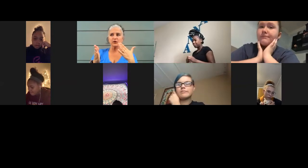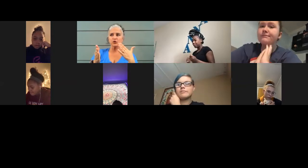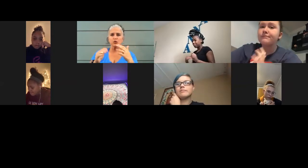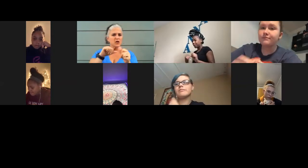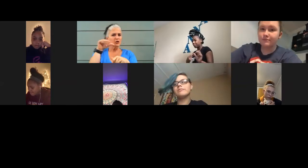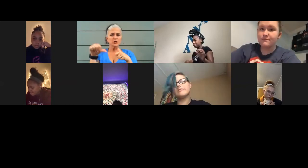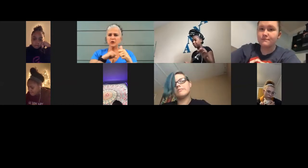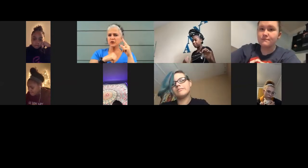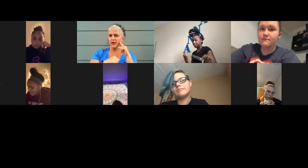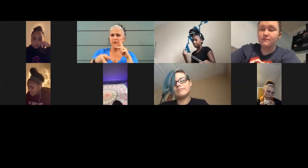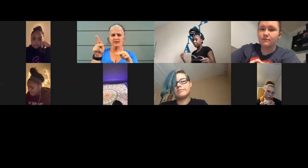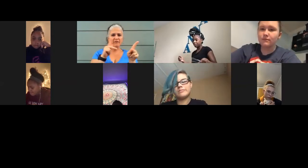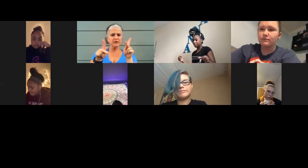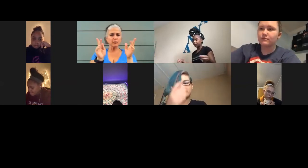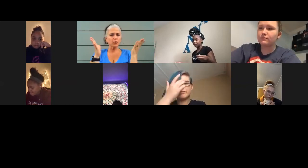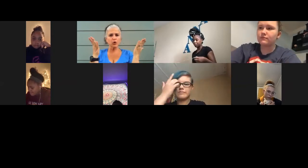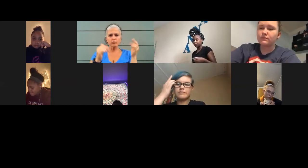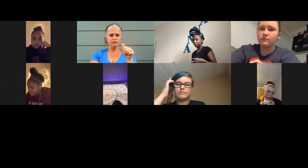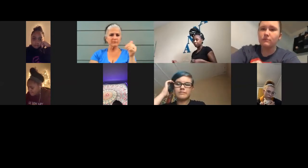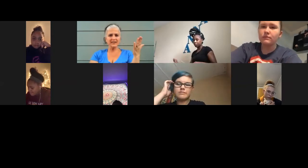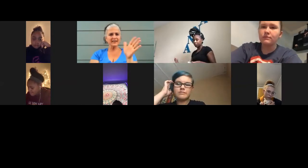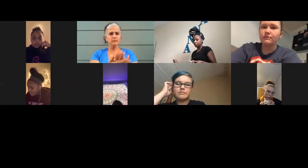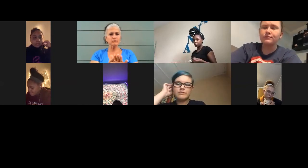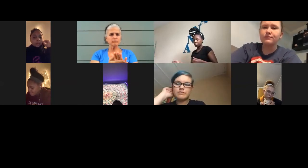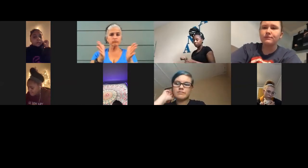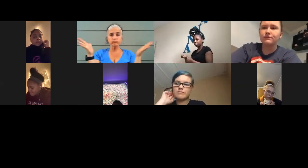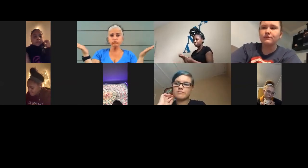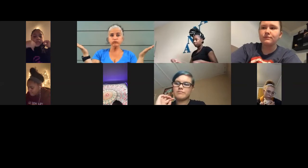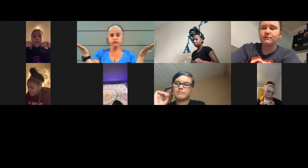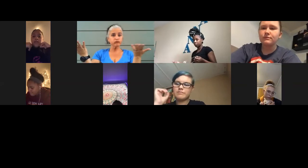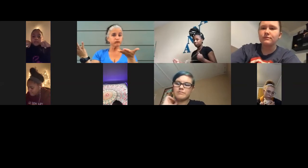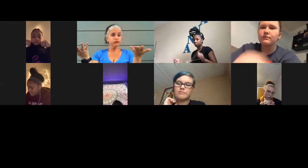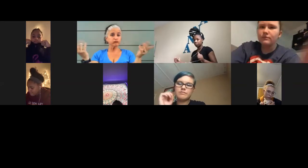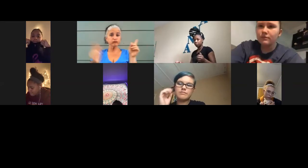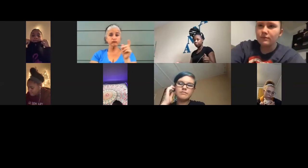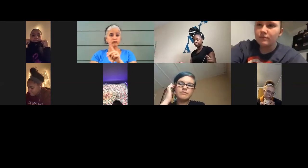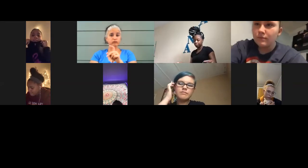way to socialize with deaf people? Anything?